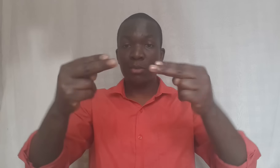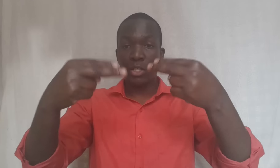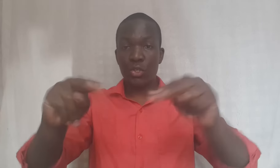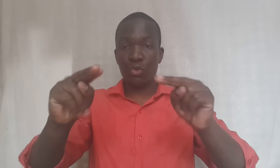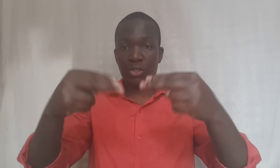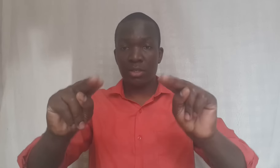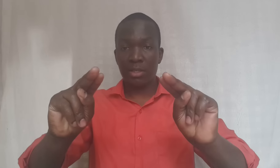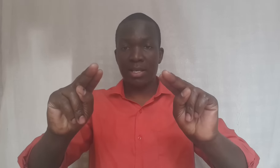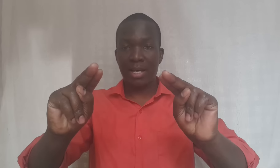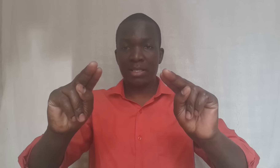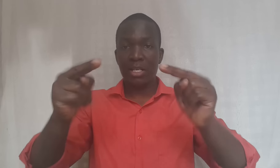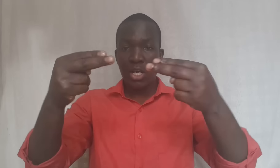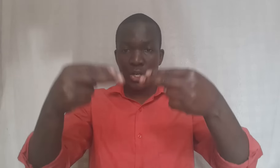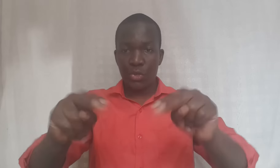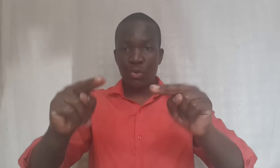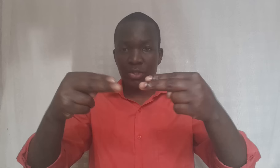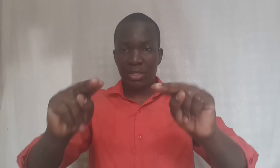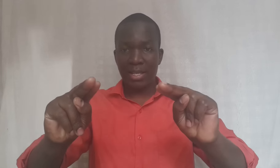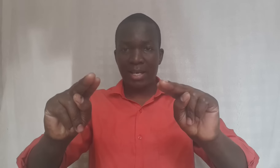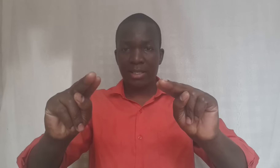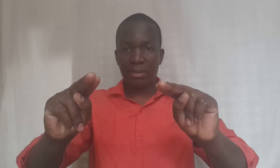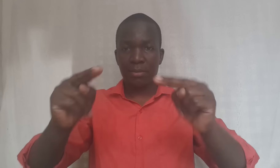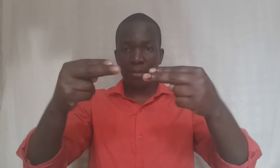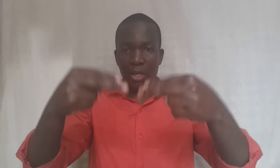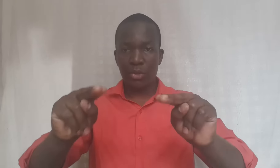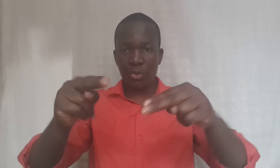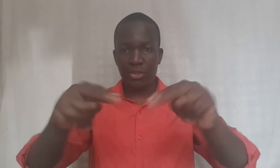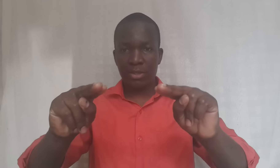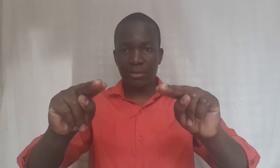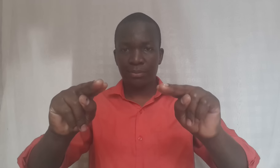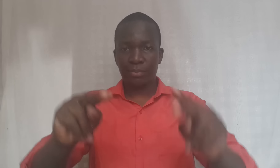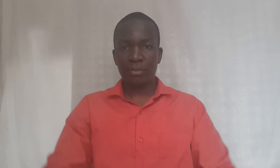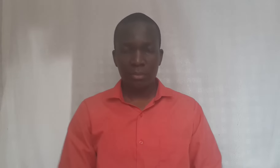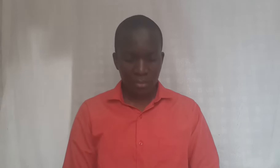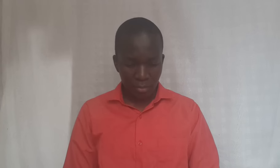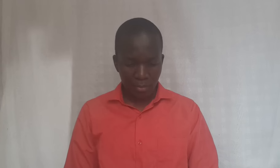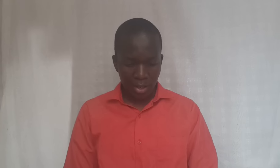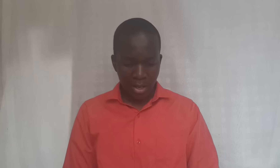times, news, like that. News, like that. News.